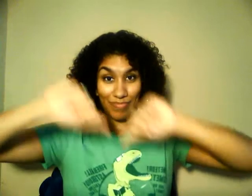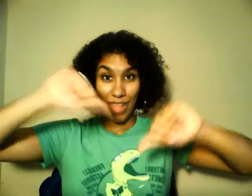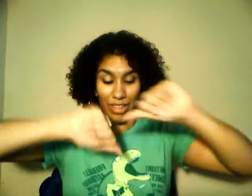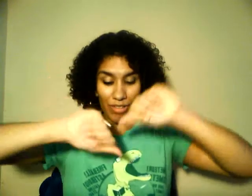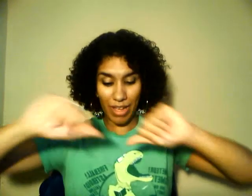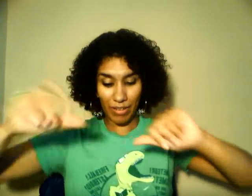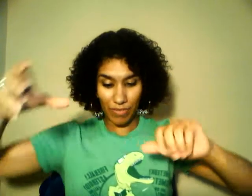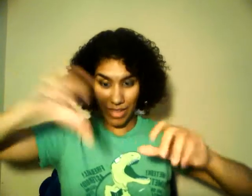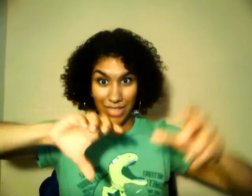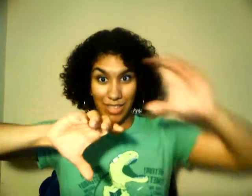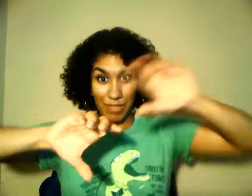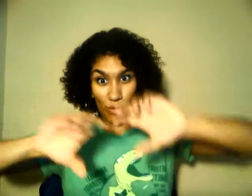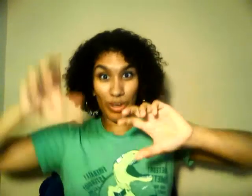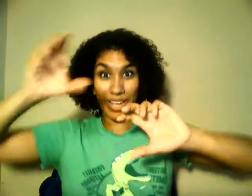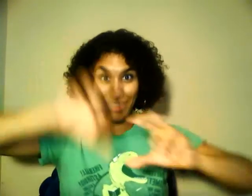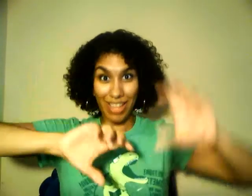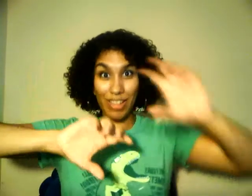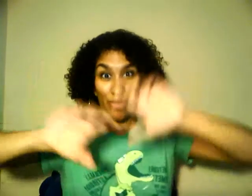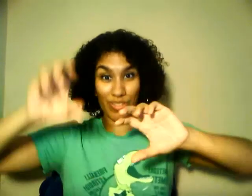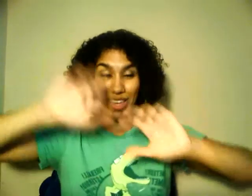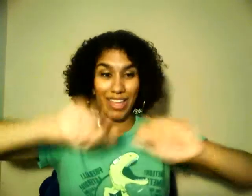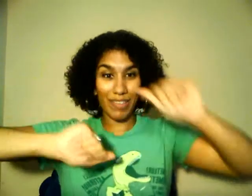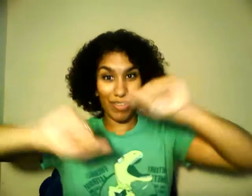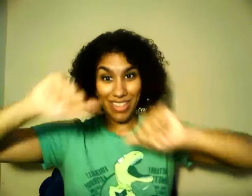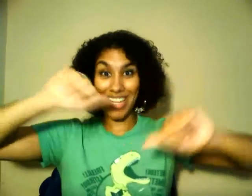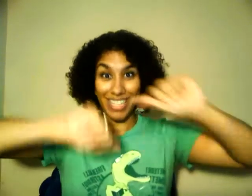And you have scientists pouring in things. is what you're thinking of here. Science.